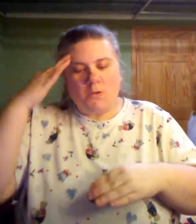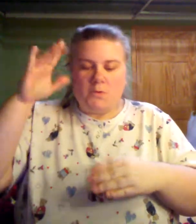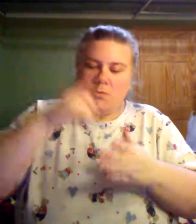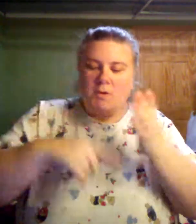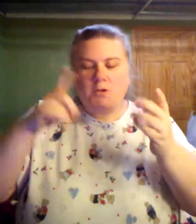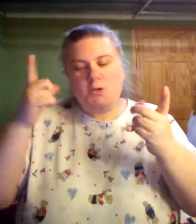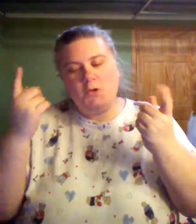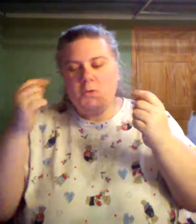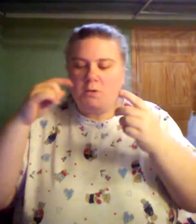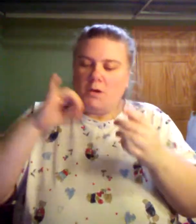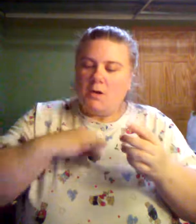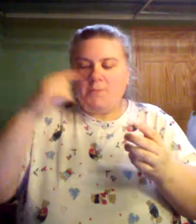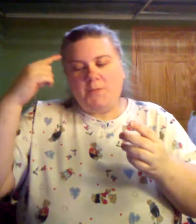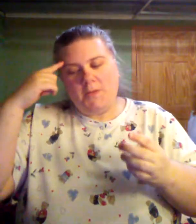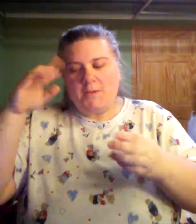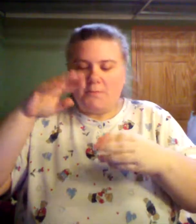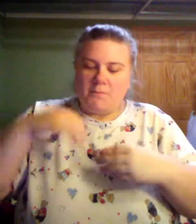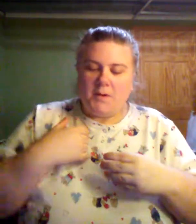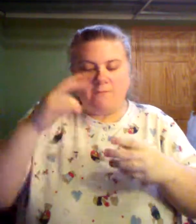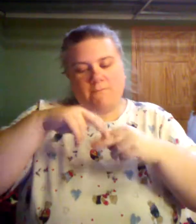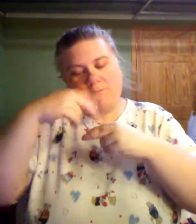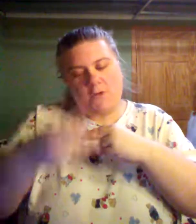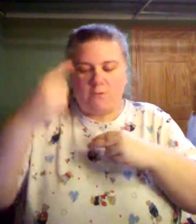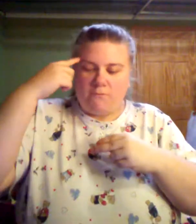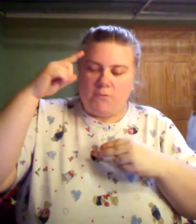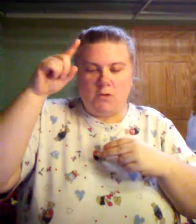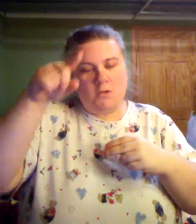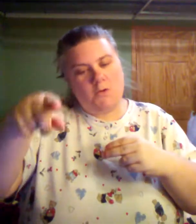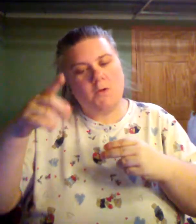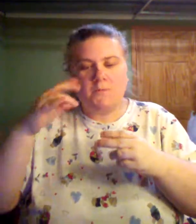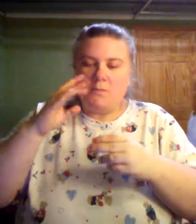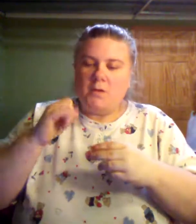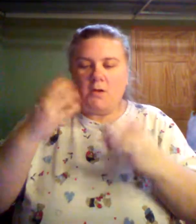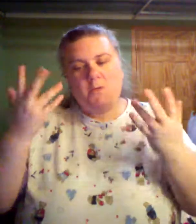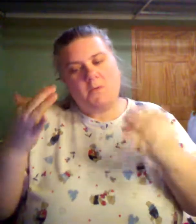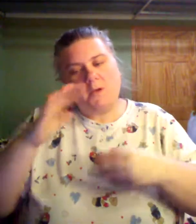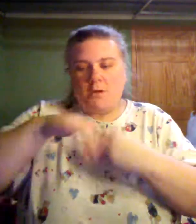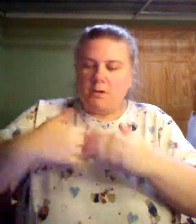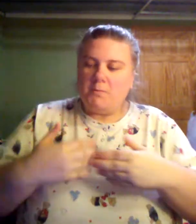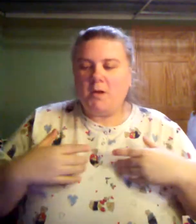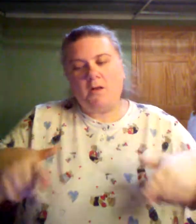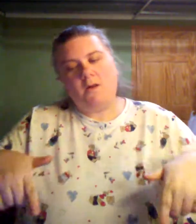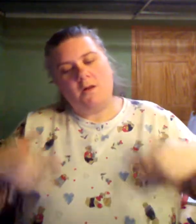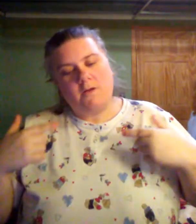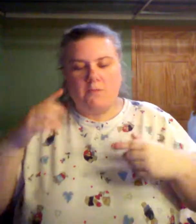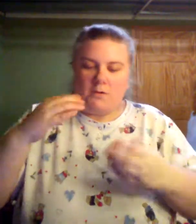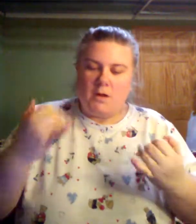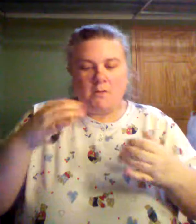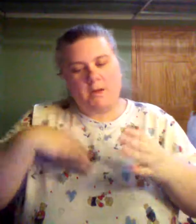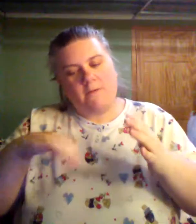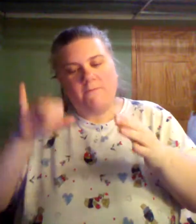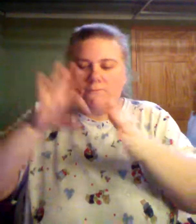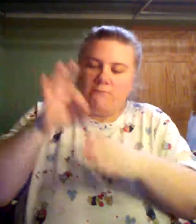don't know where to live, I think I'm falling for you I've been waiting all my life and now I find you